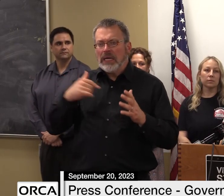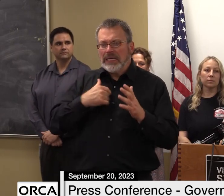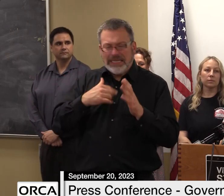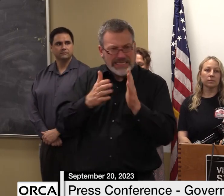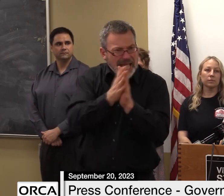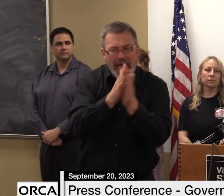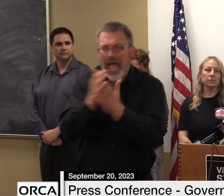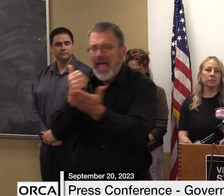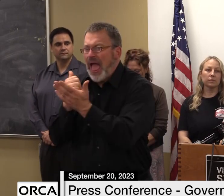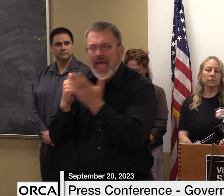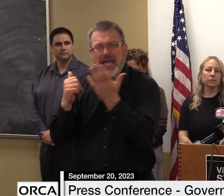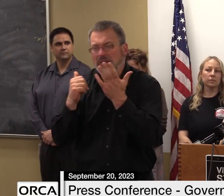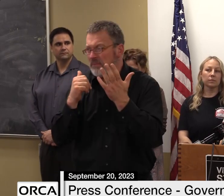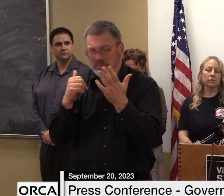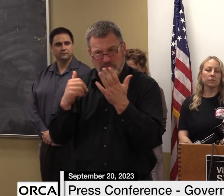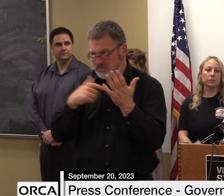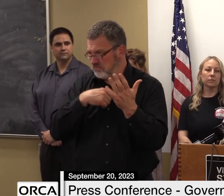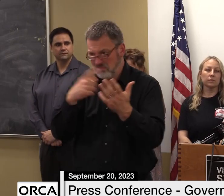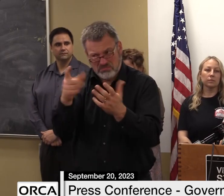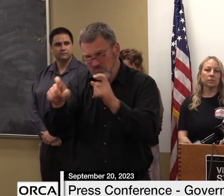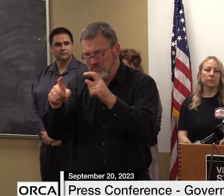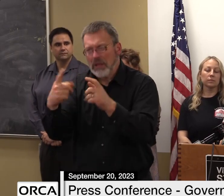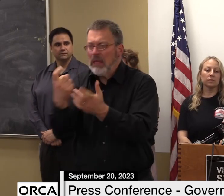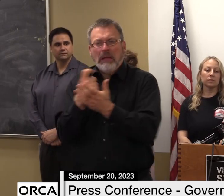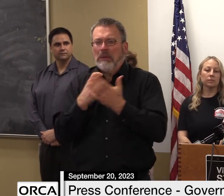from somebody, and that's not the case.